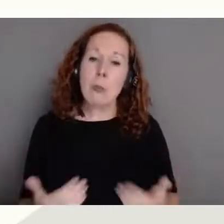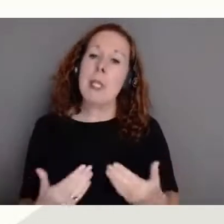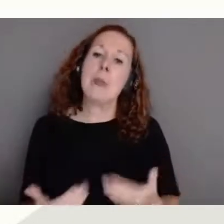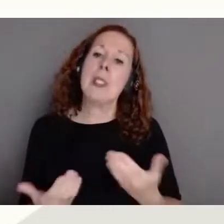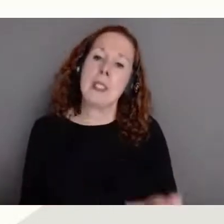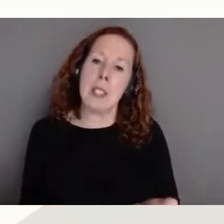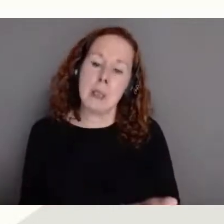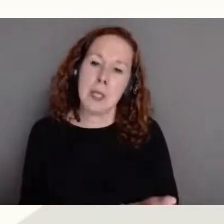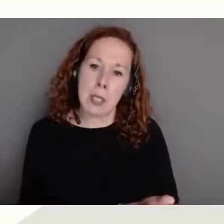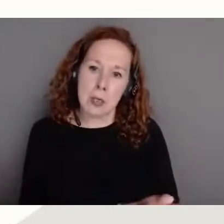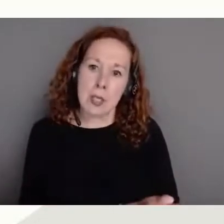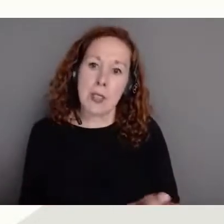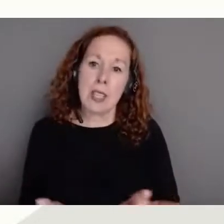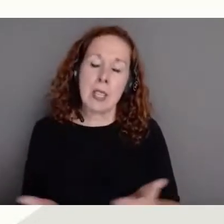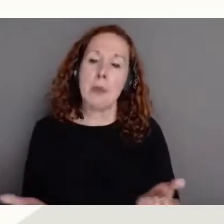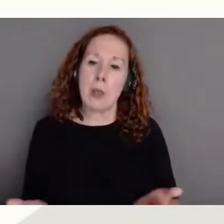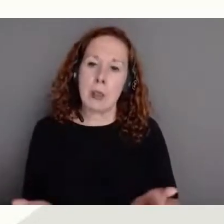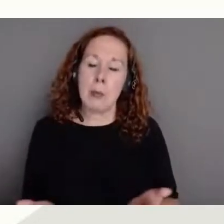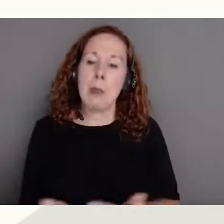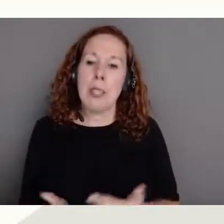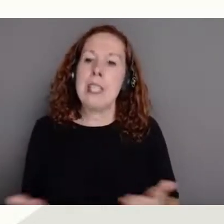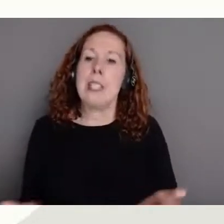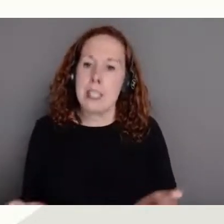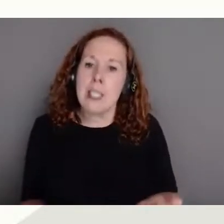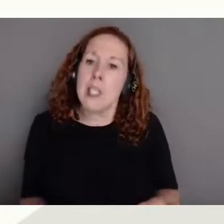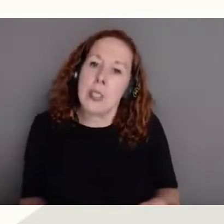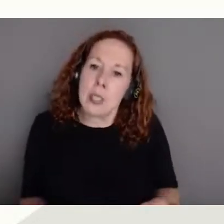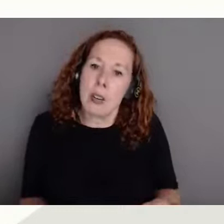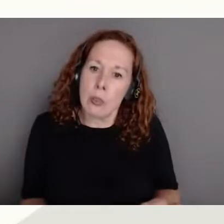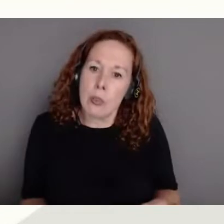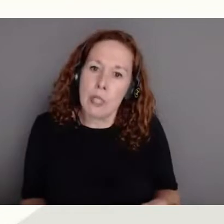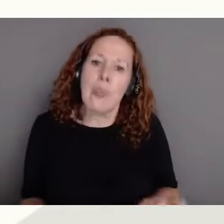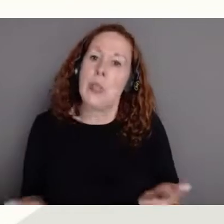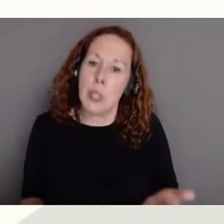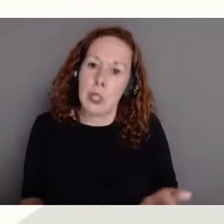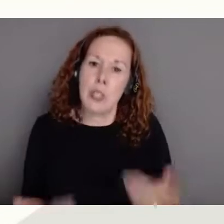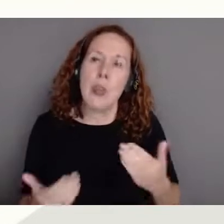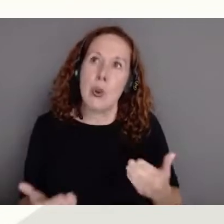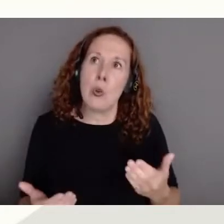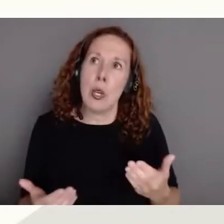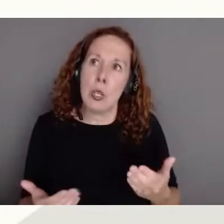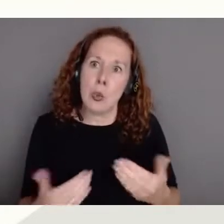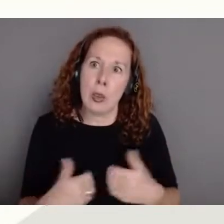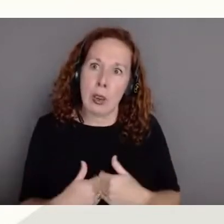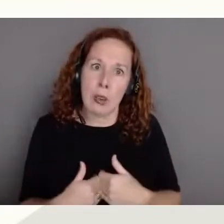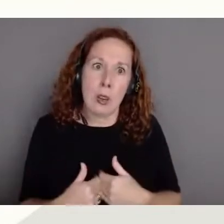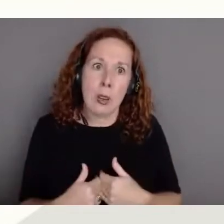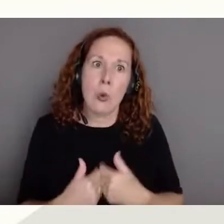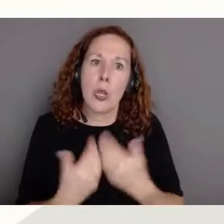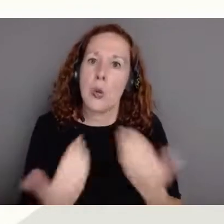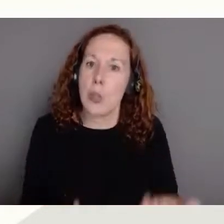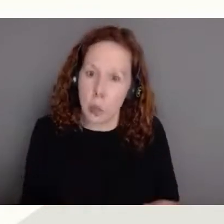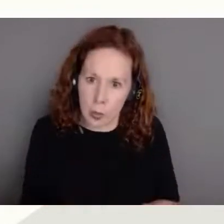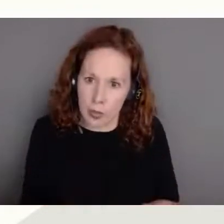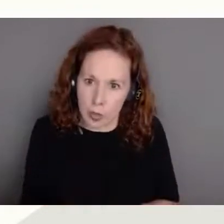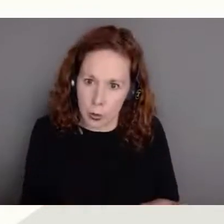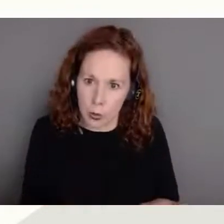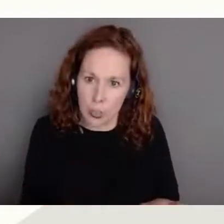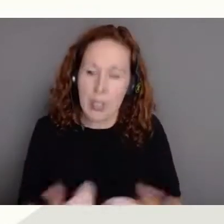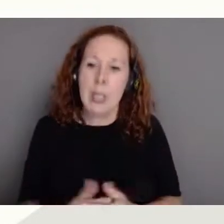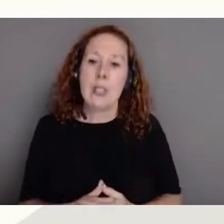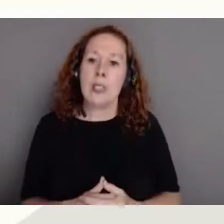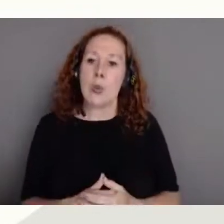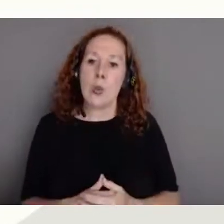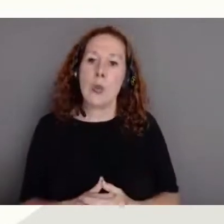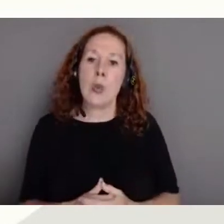Yep. just for people to see themselves, they need people, you need to see yourself to feel good, to know what you can, where you can go in this